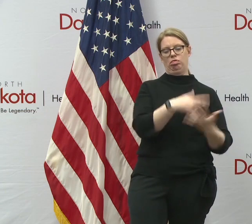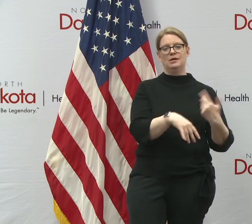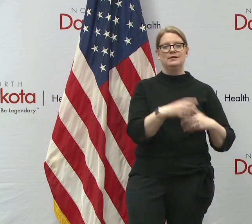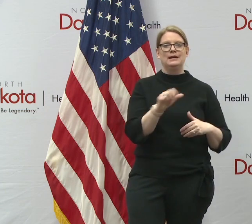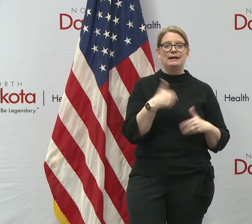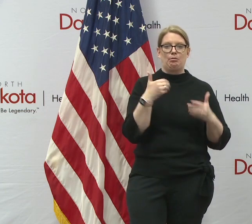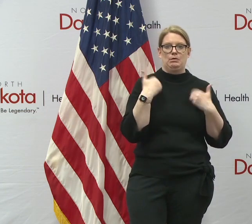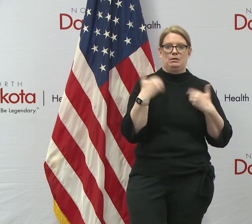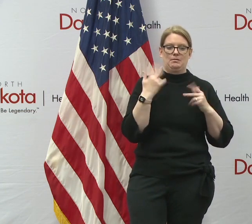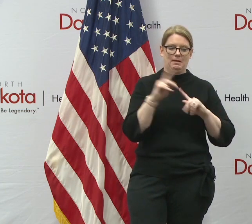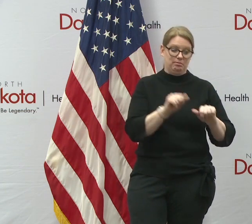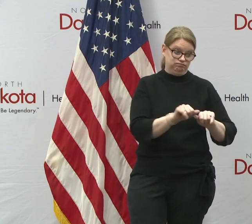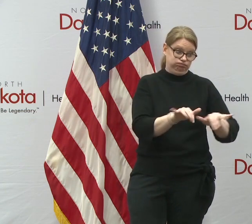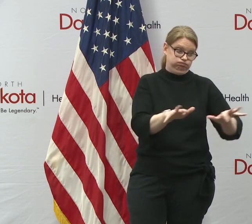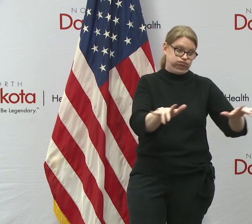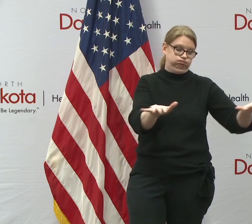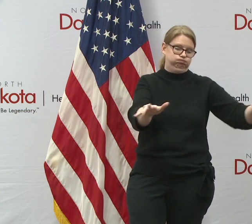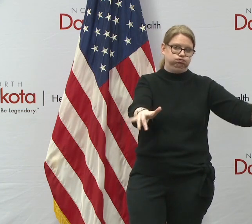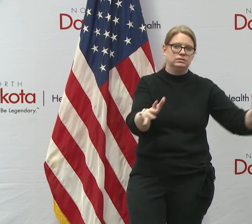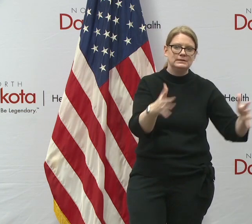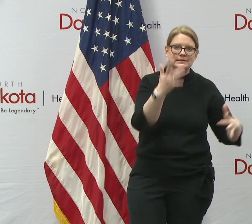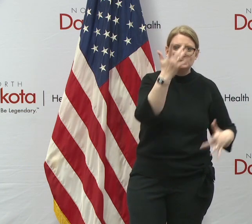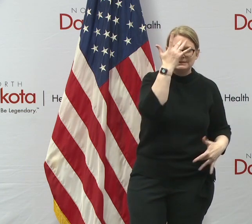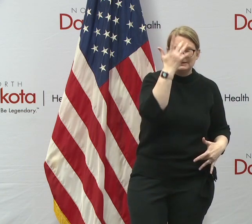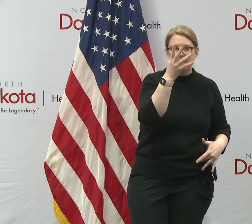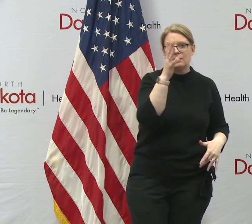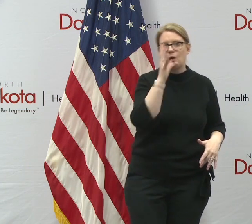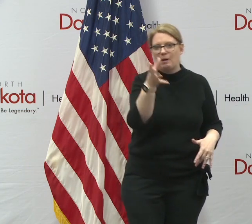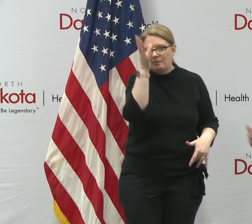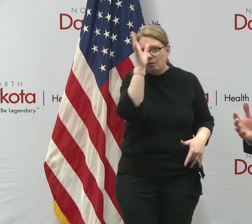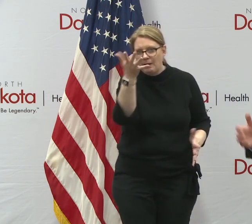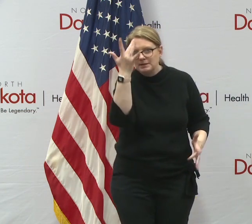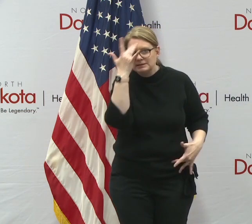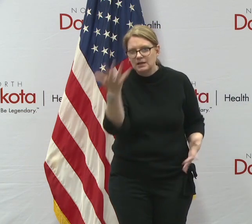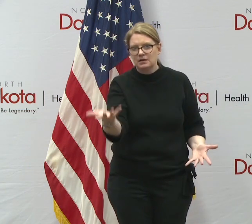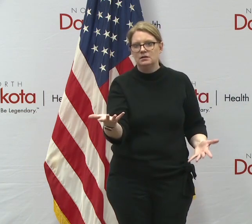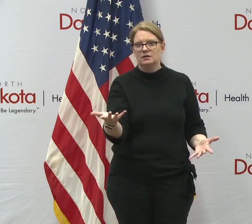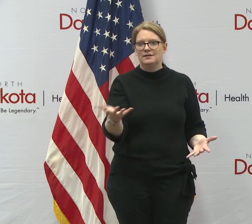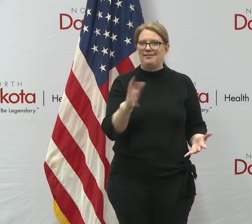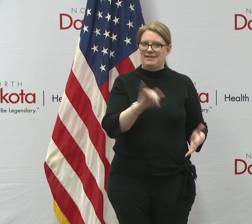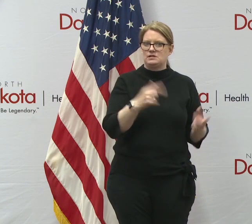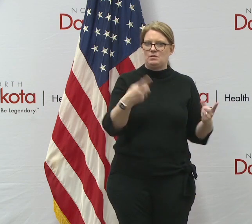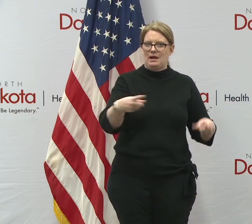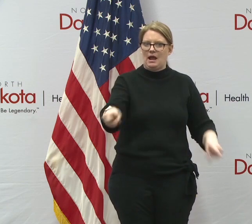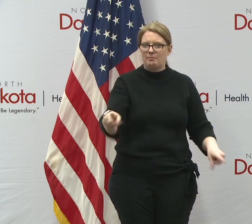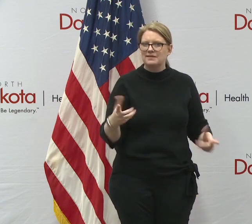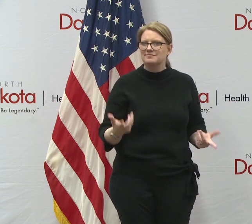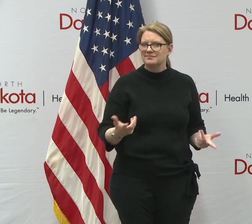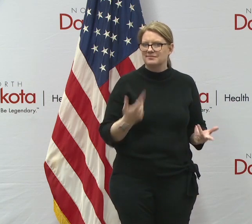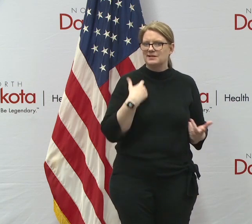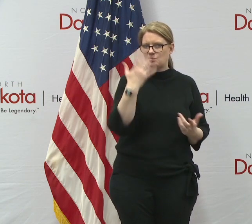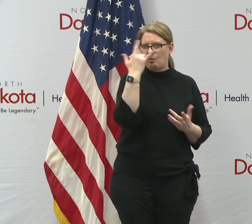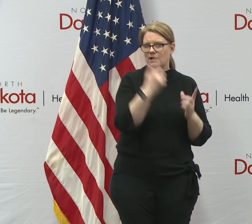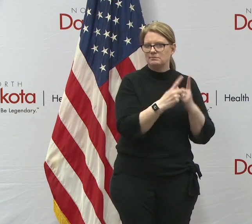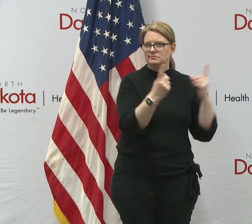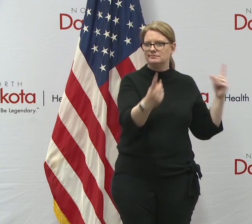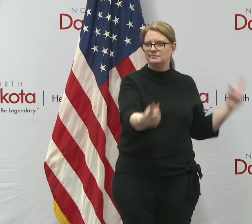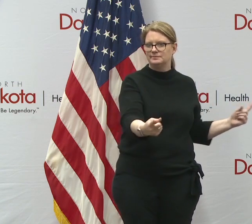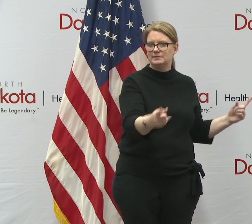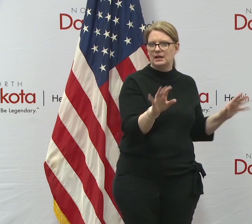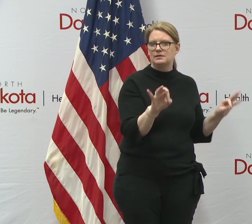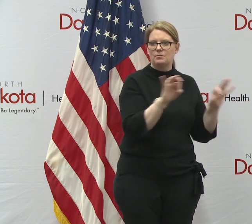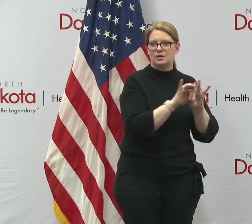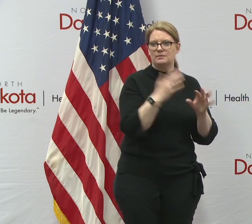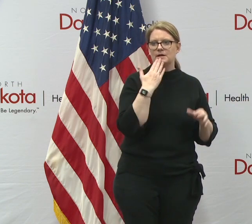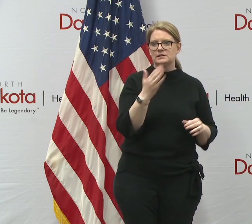young people sick who then get their grandparents sick, then it could. That's the chain reaction why we're trying to do the social distancing. But